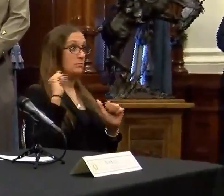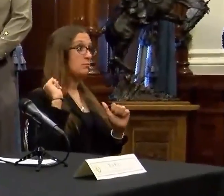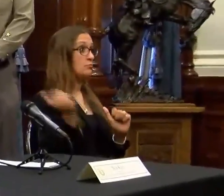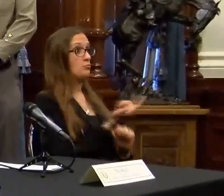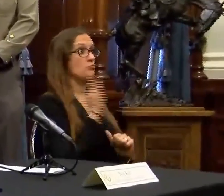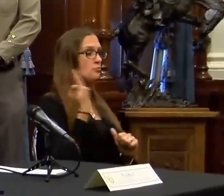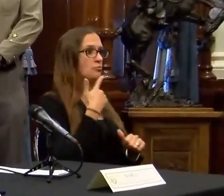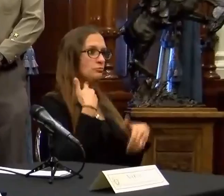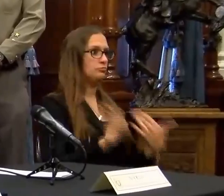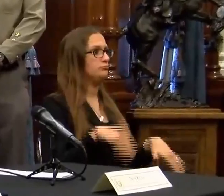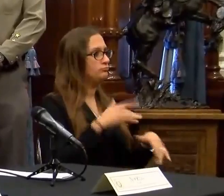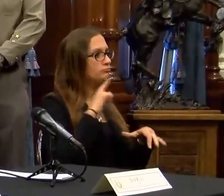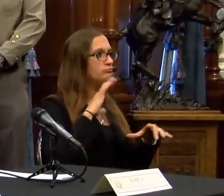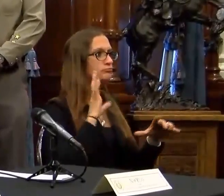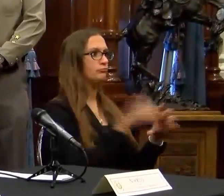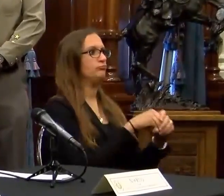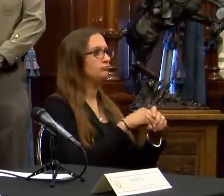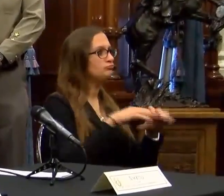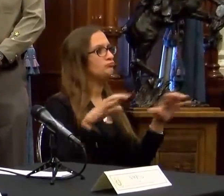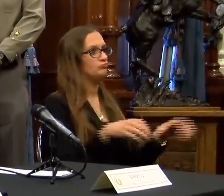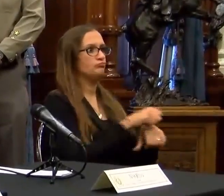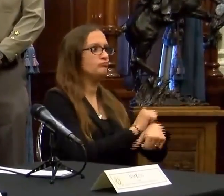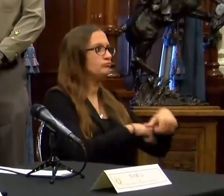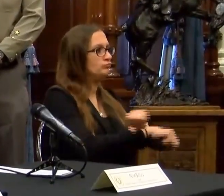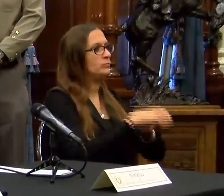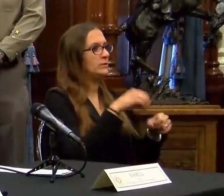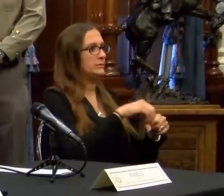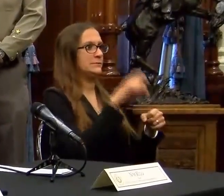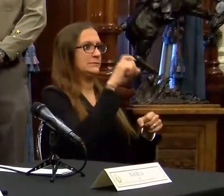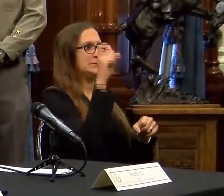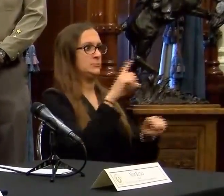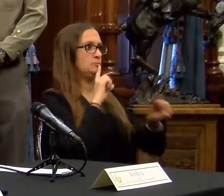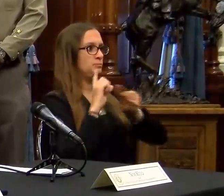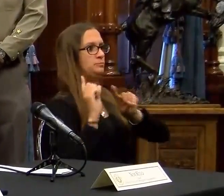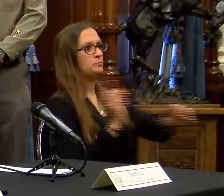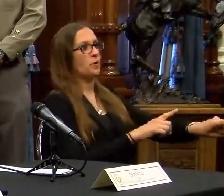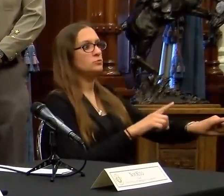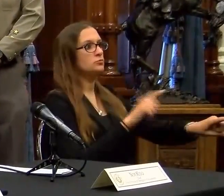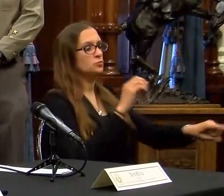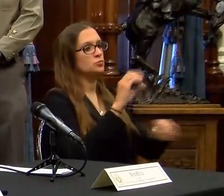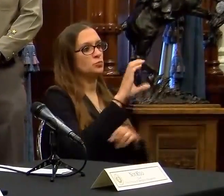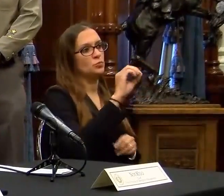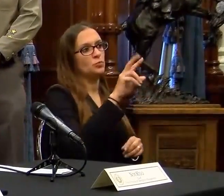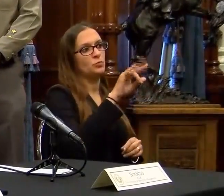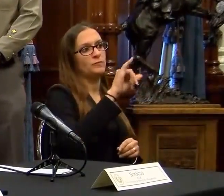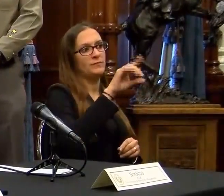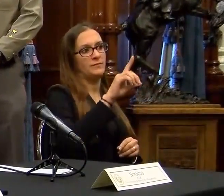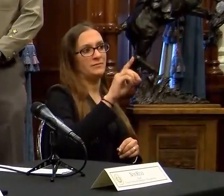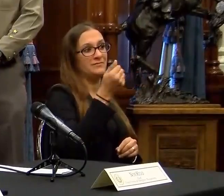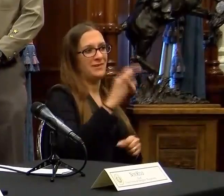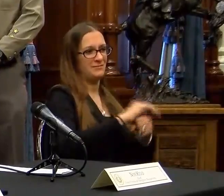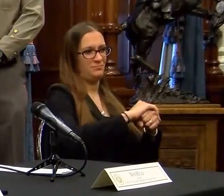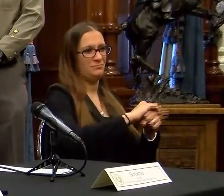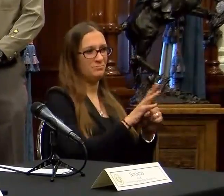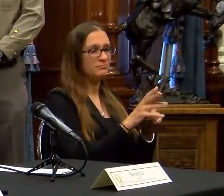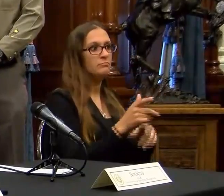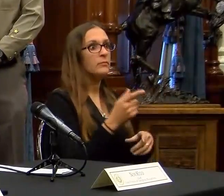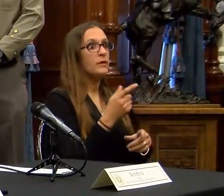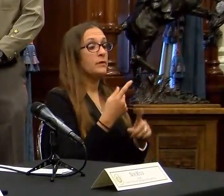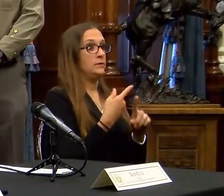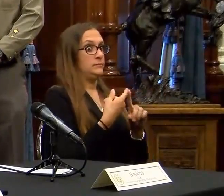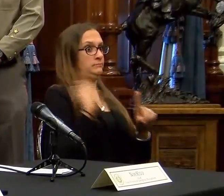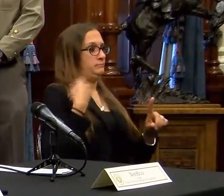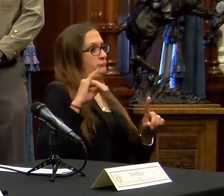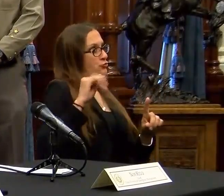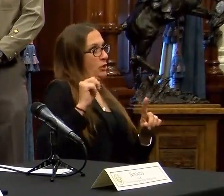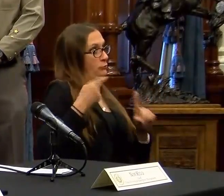have been actively involved in the Texas response to COVID-19, dating back at least to January,